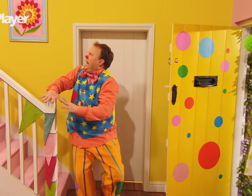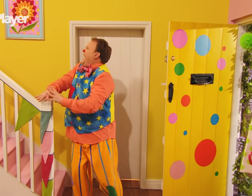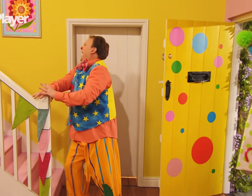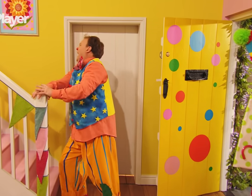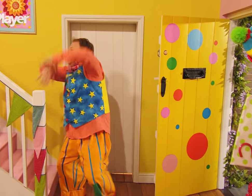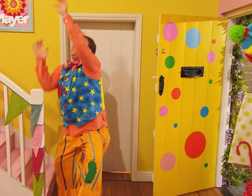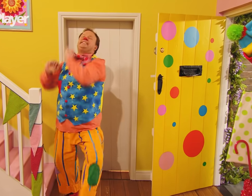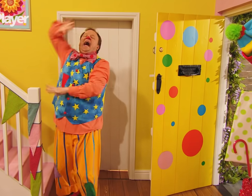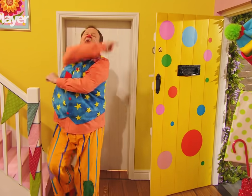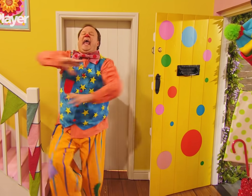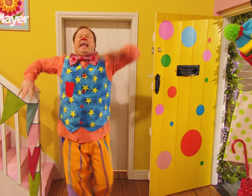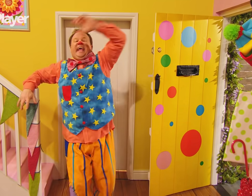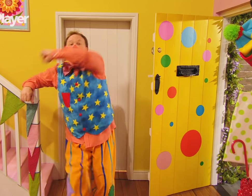Mr. Tumble! Guy!